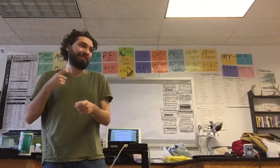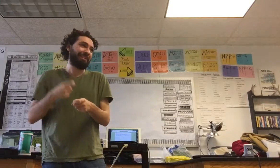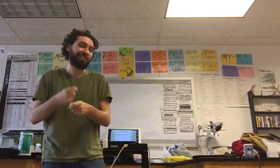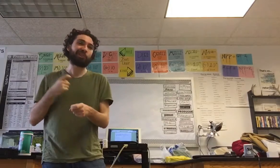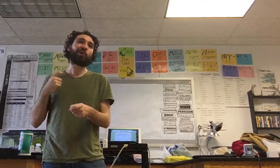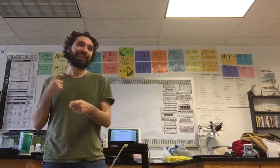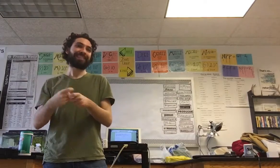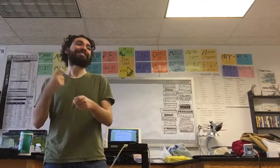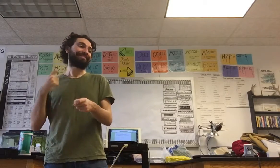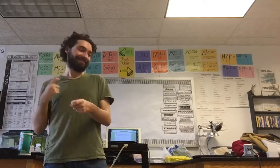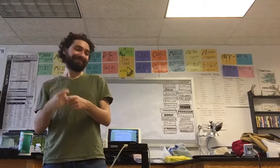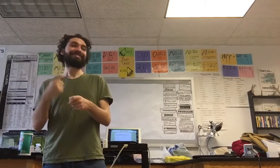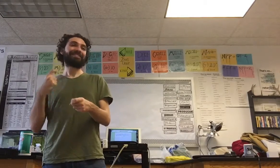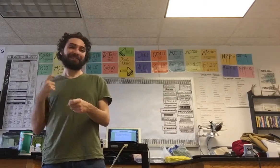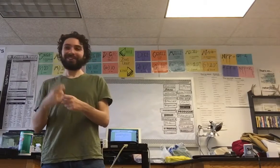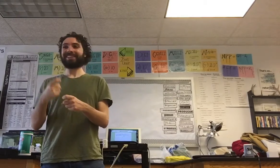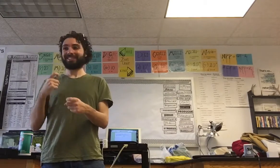He's joking.